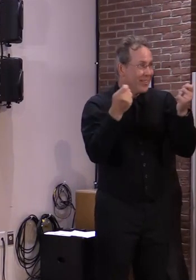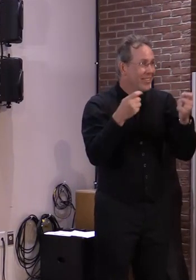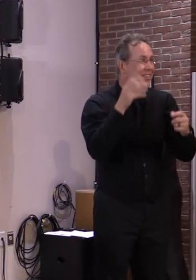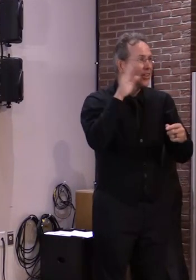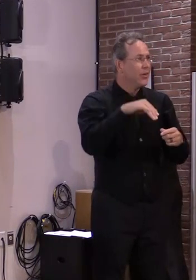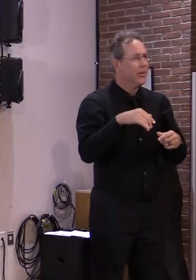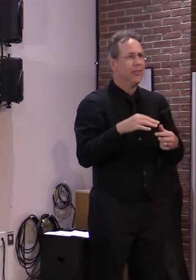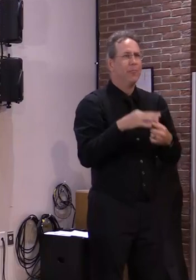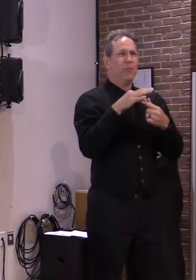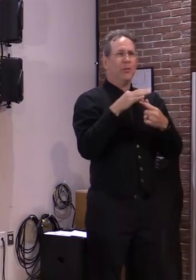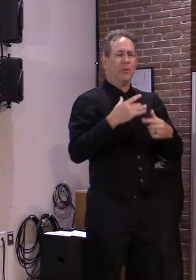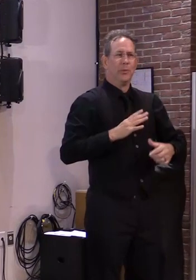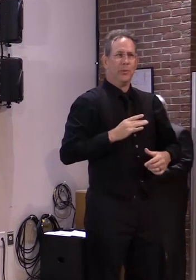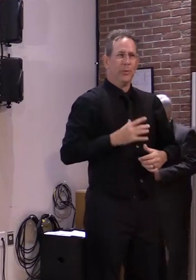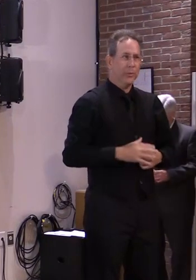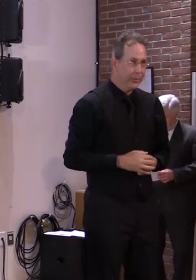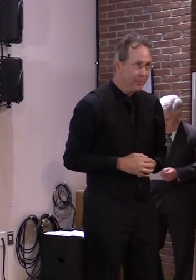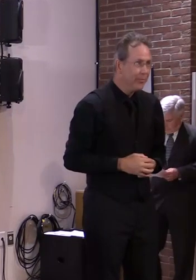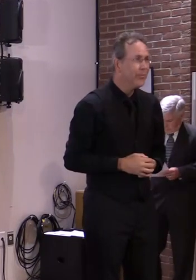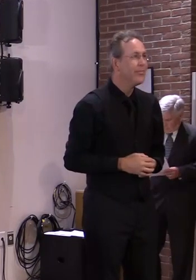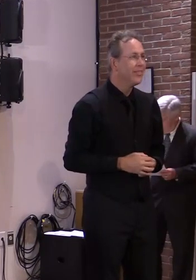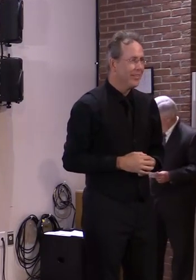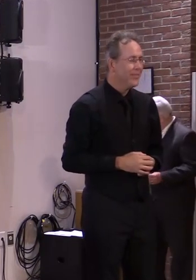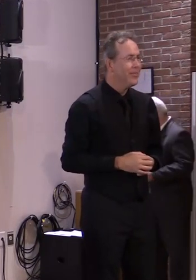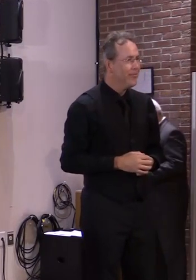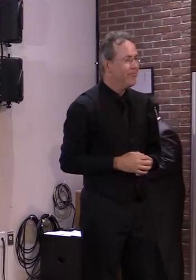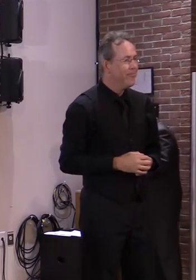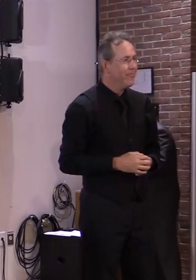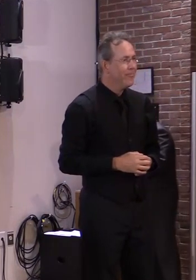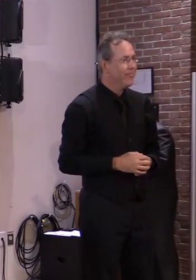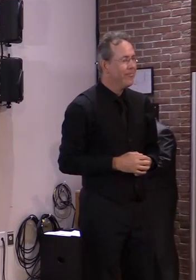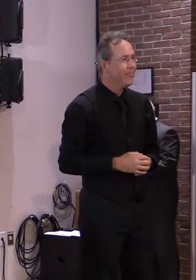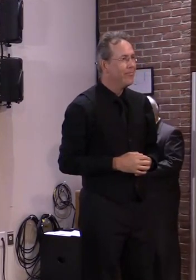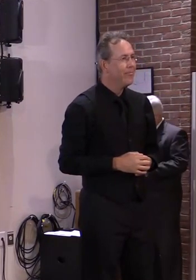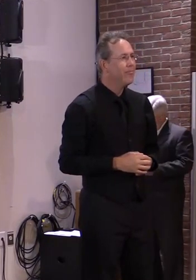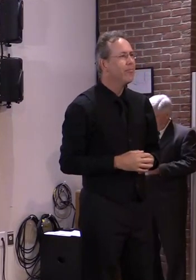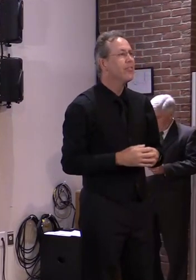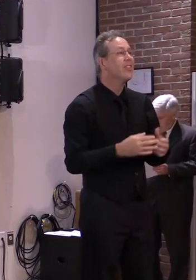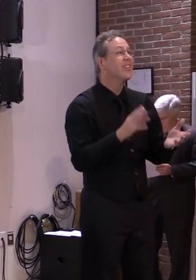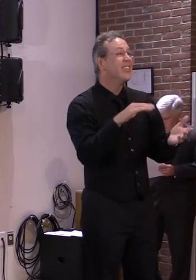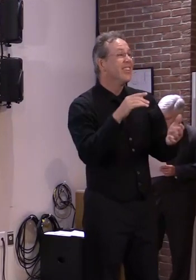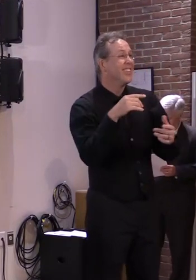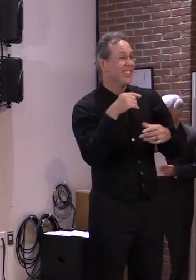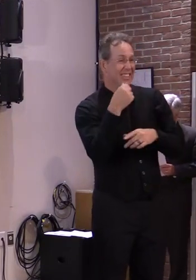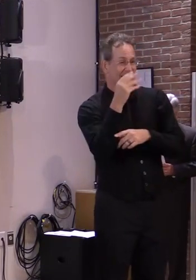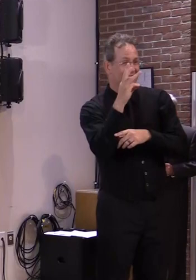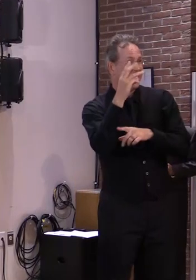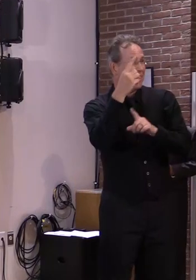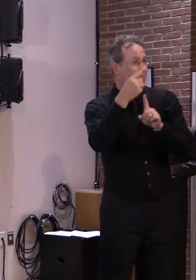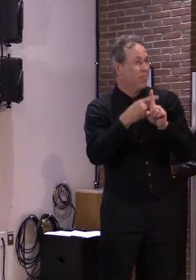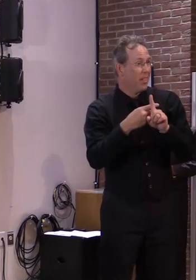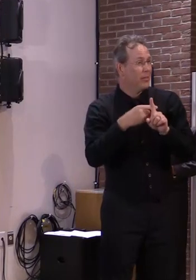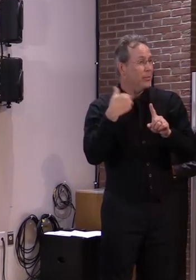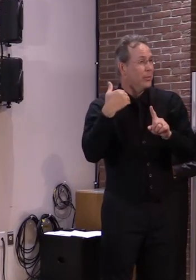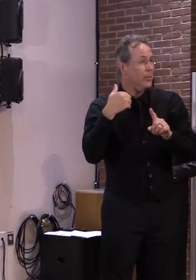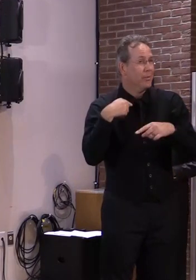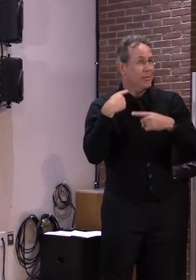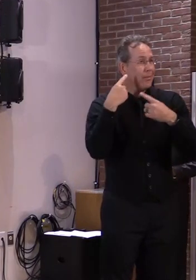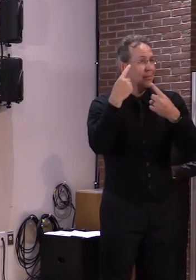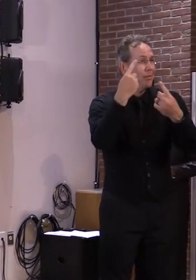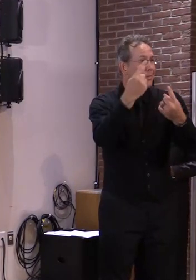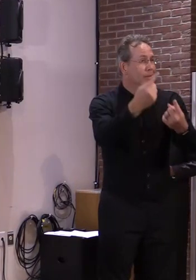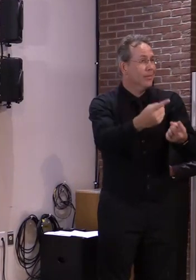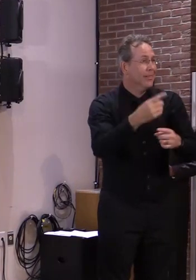greater meaning than usual. After 16 long and difficult months dealing with a once-in-a-century